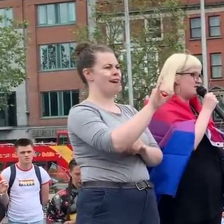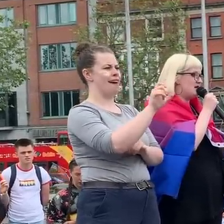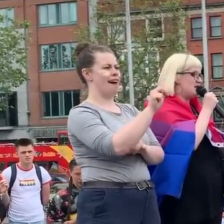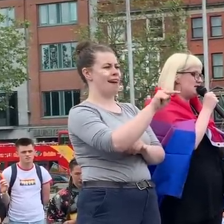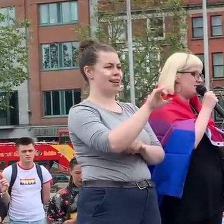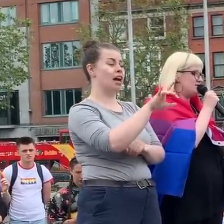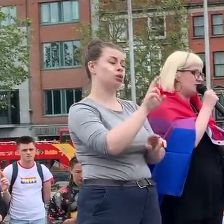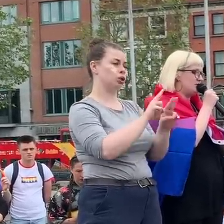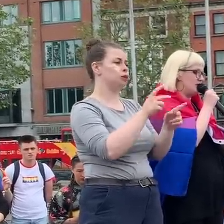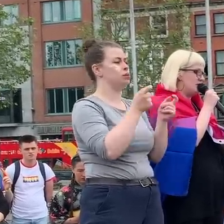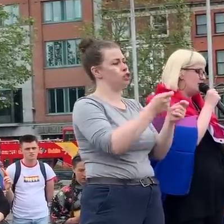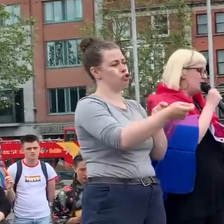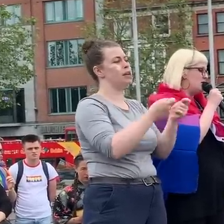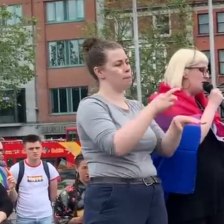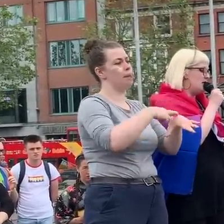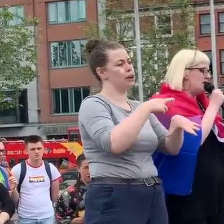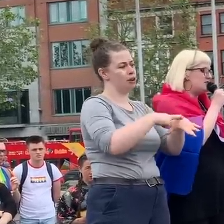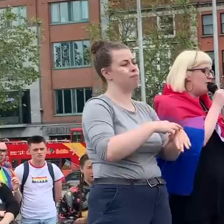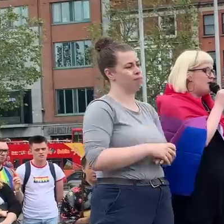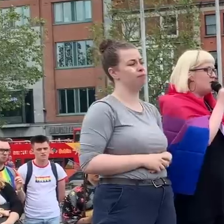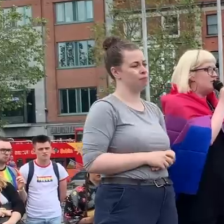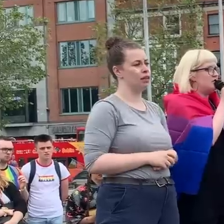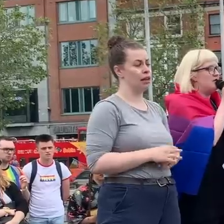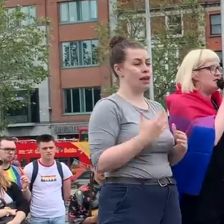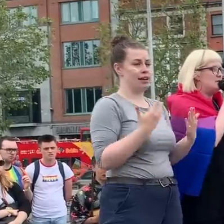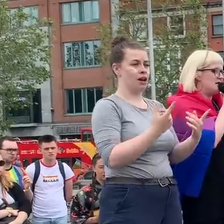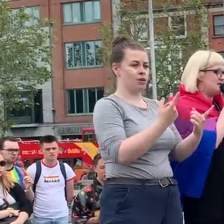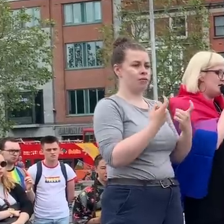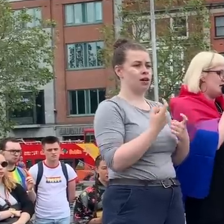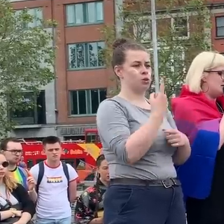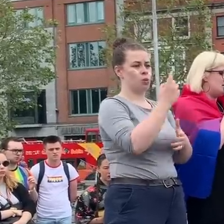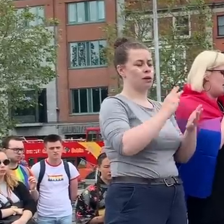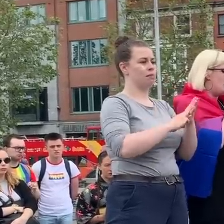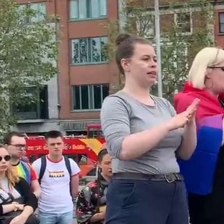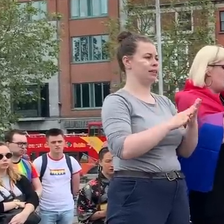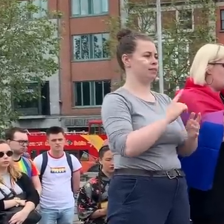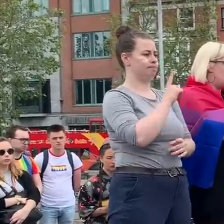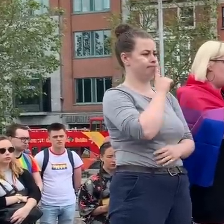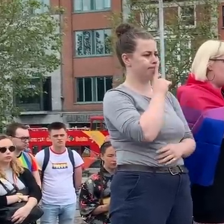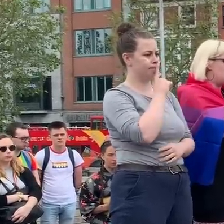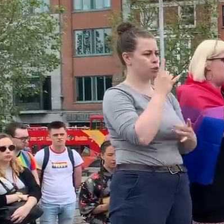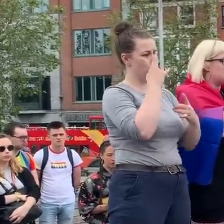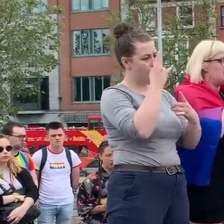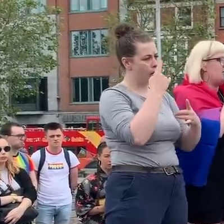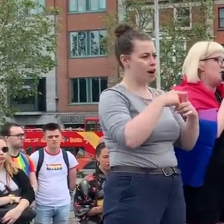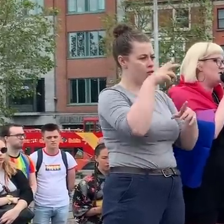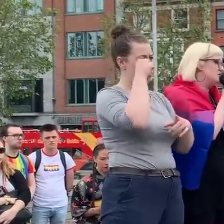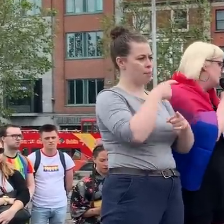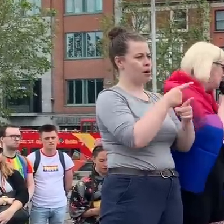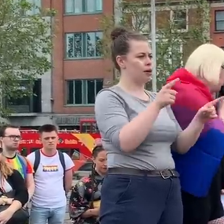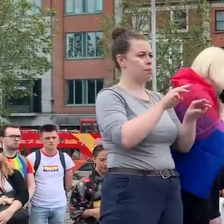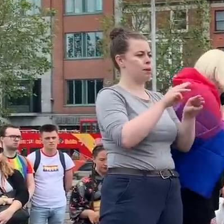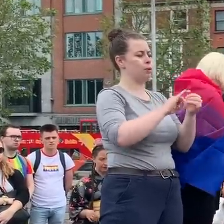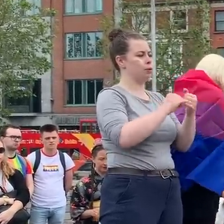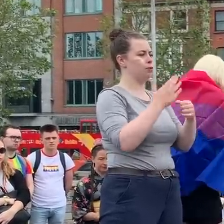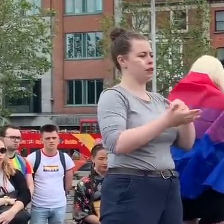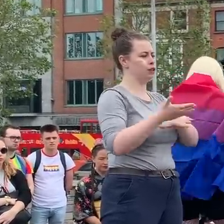hands of our state like Silva Tukulu. I'd like to invite you all to join us in a minute's silence and honour them and remember the others that we've lost.